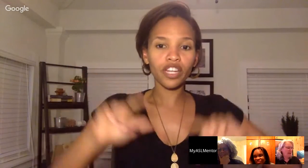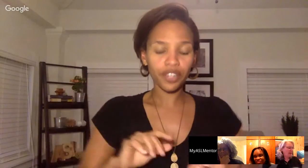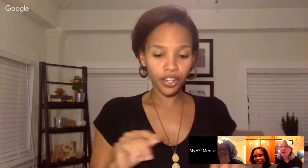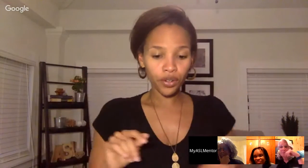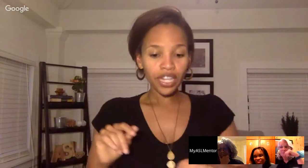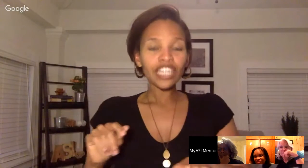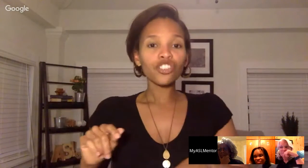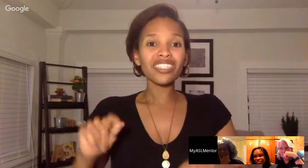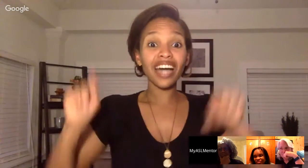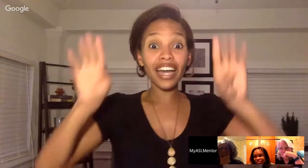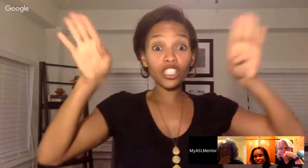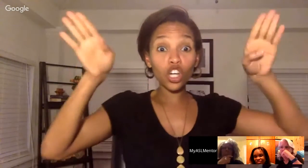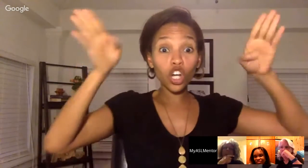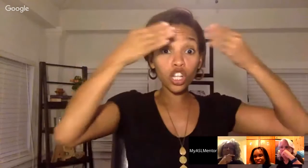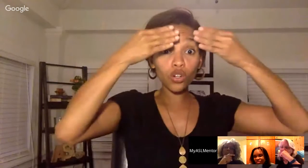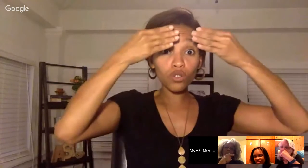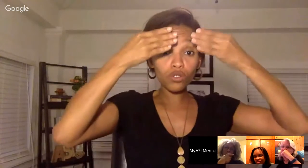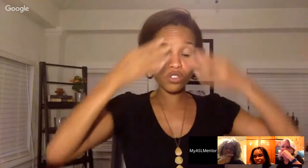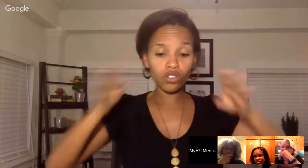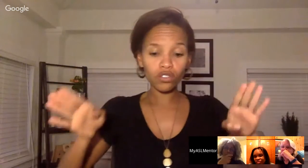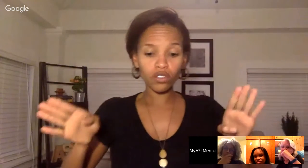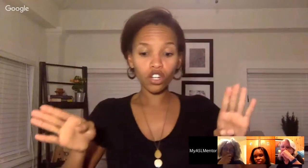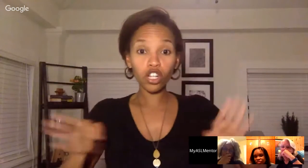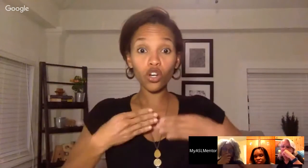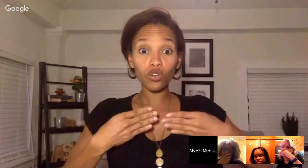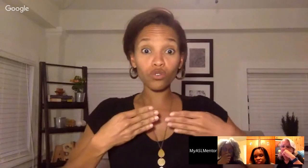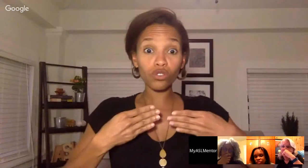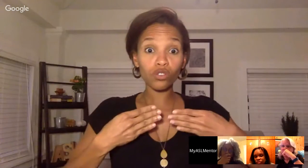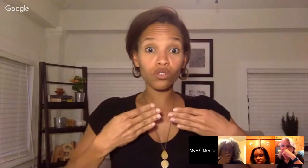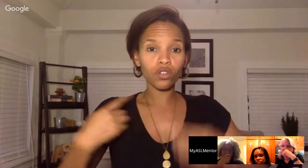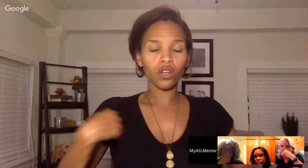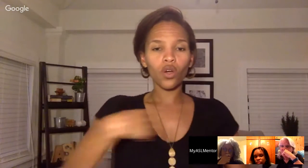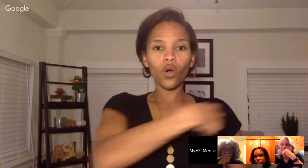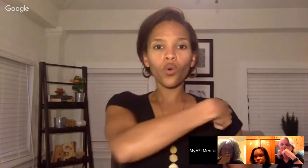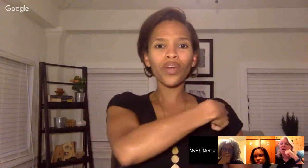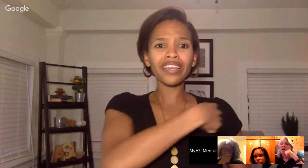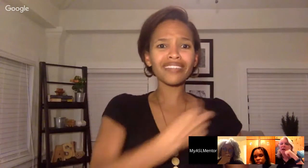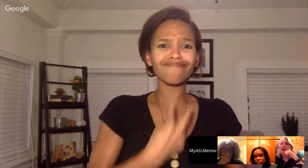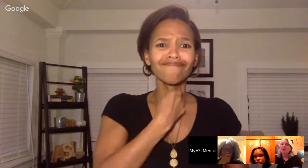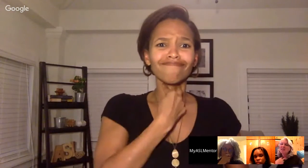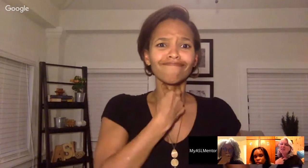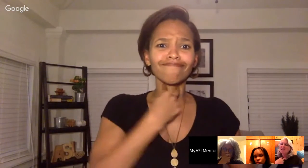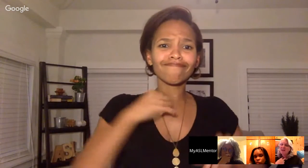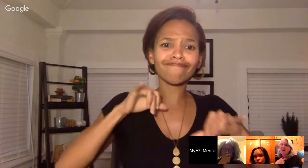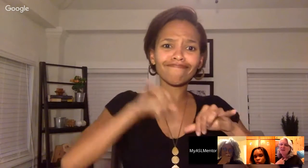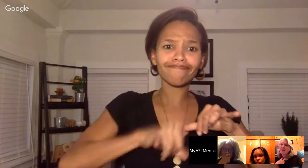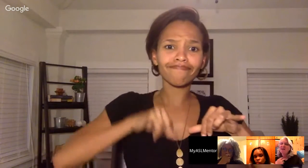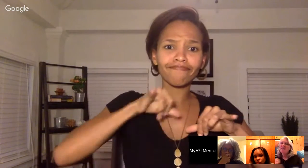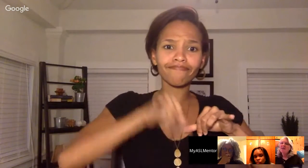There we go. She signs close, close, weave.